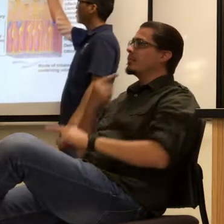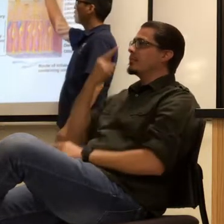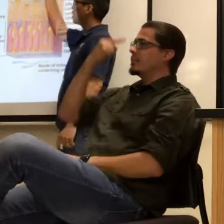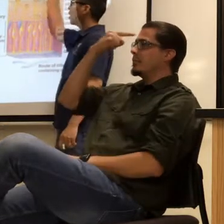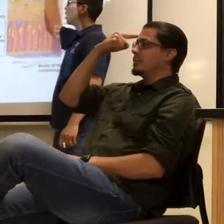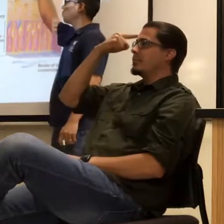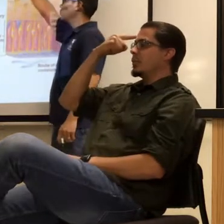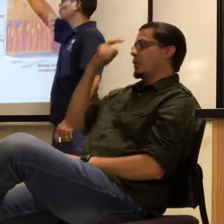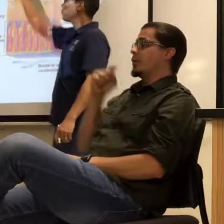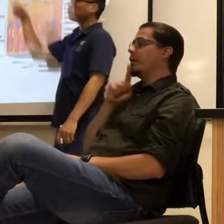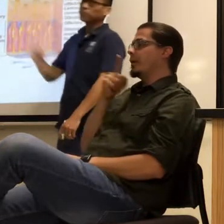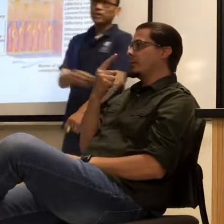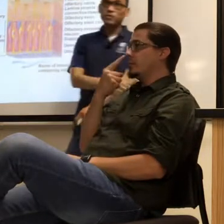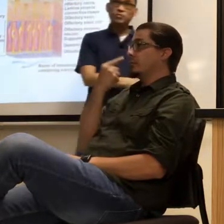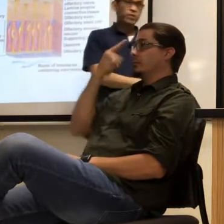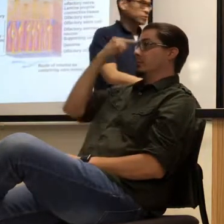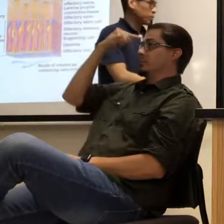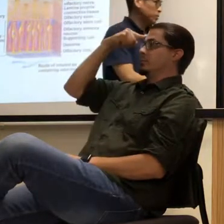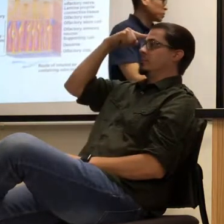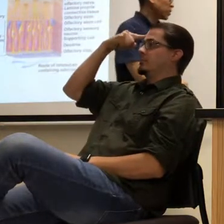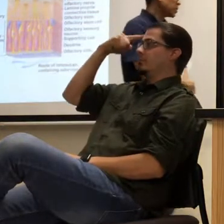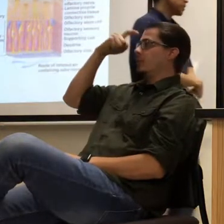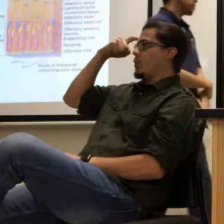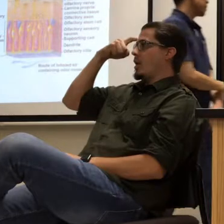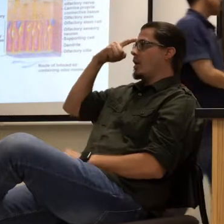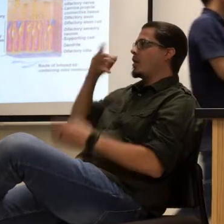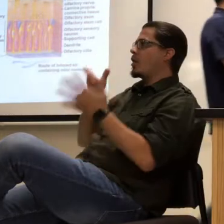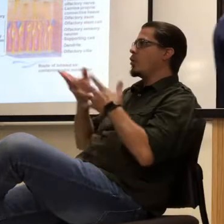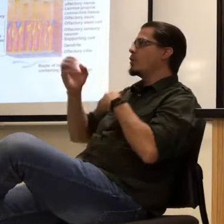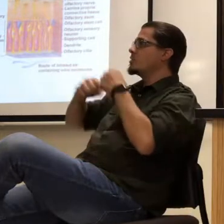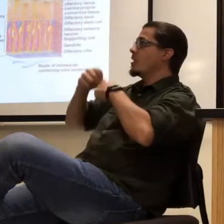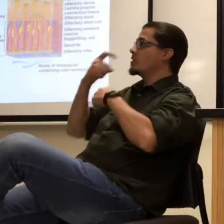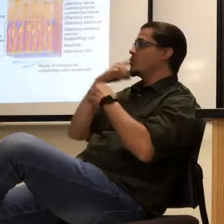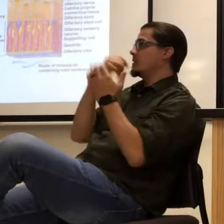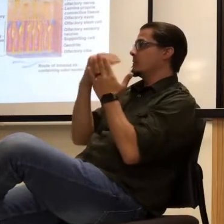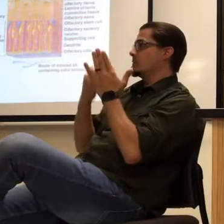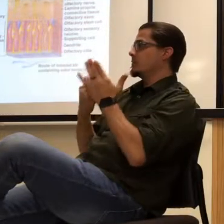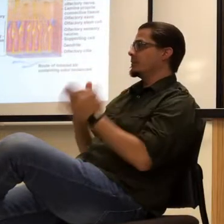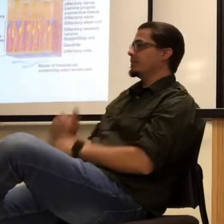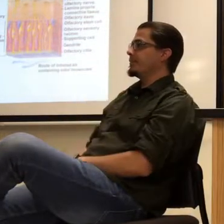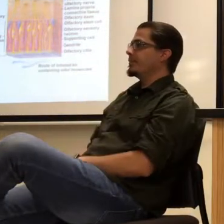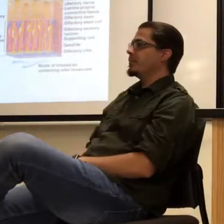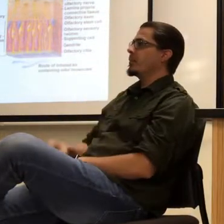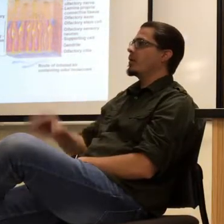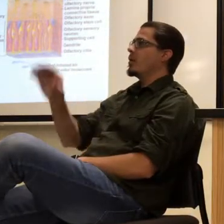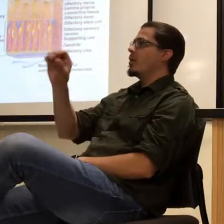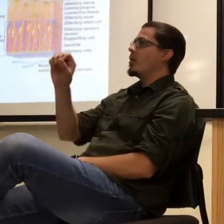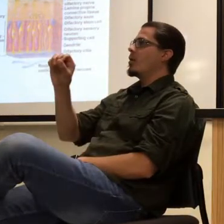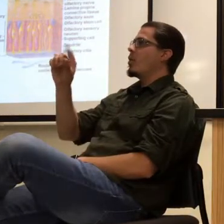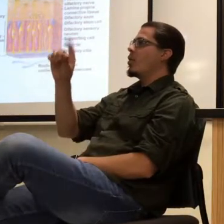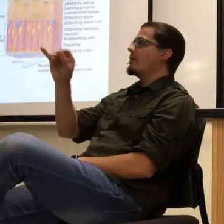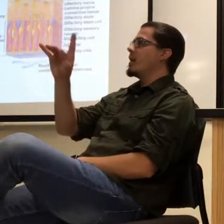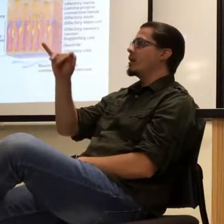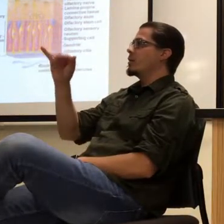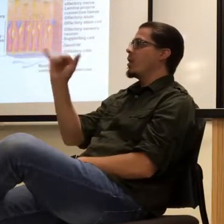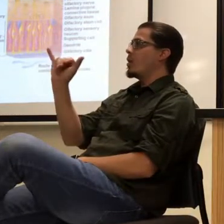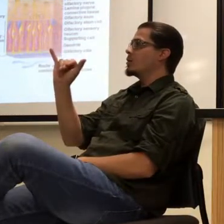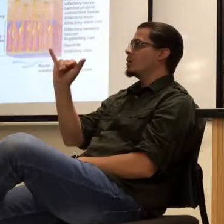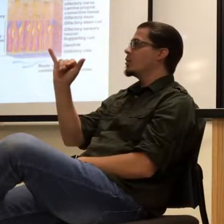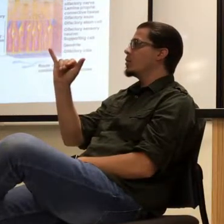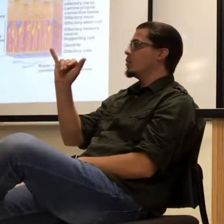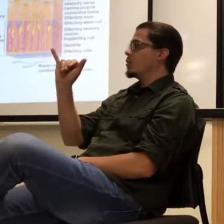through the structures we just listed. So the olfactory epithelium also